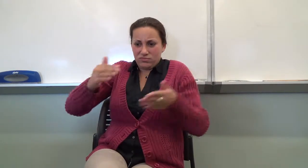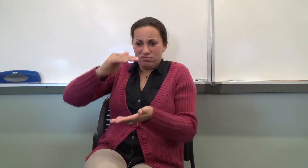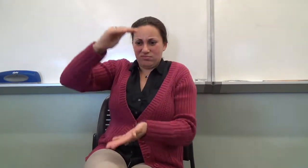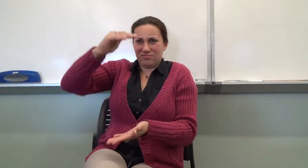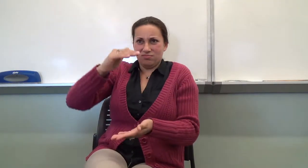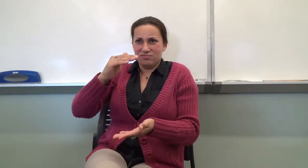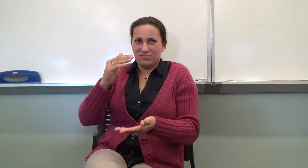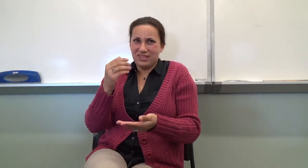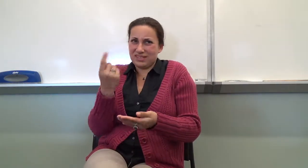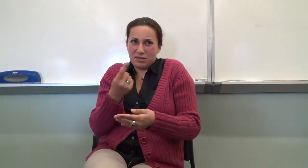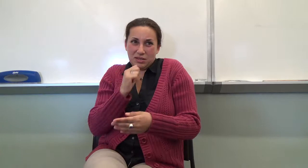point, which doesn't exist.